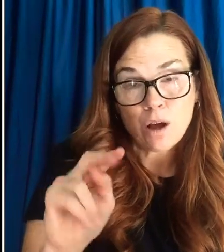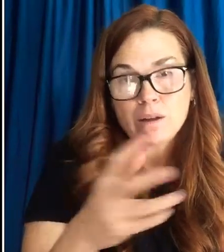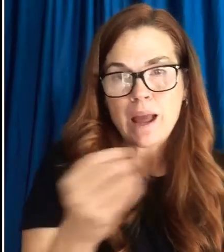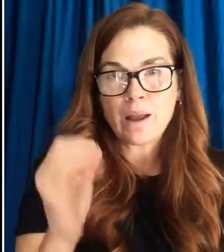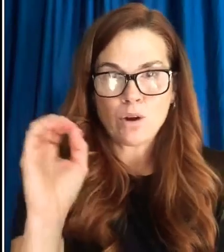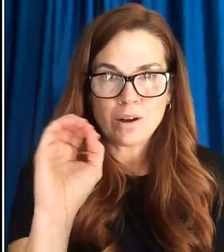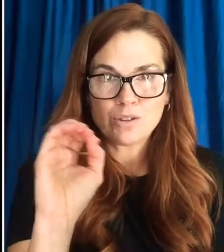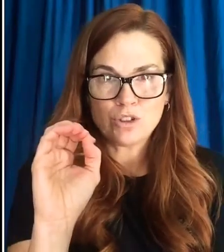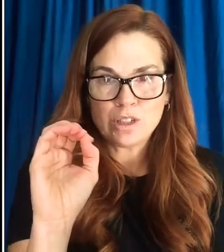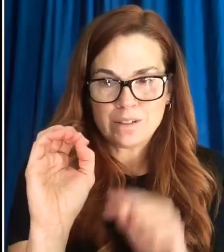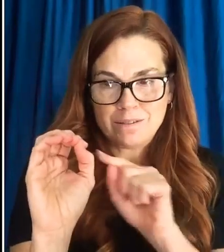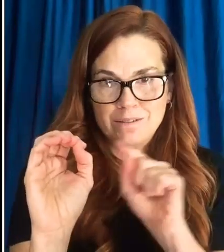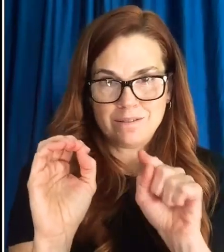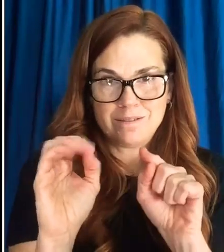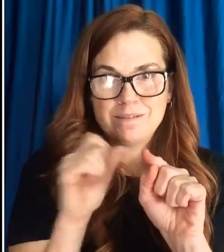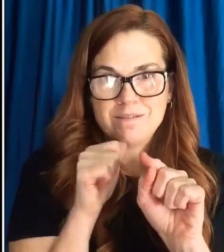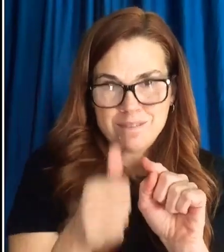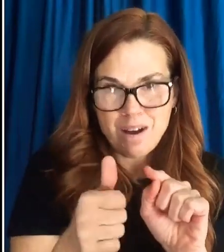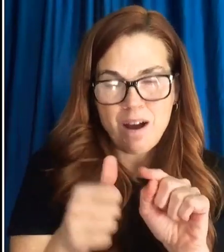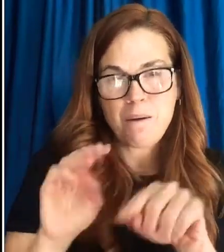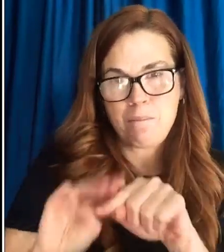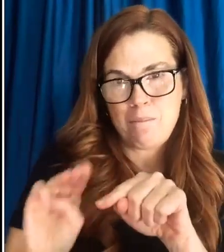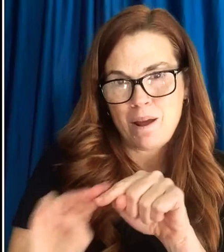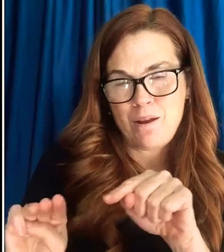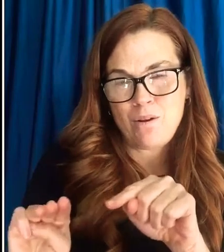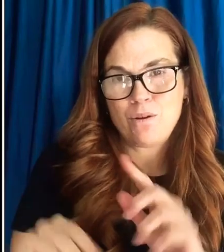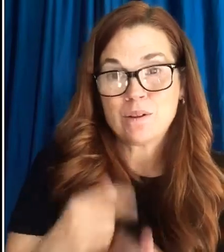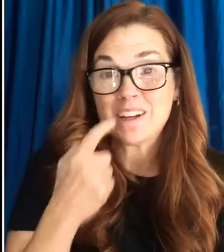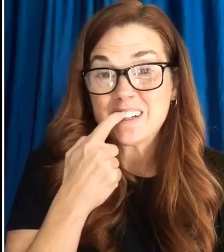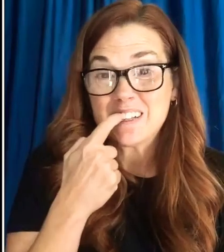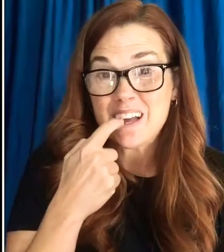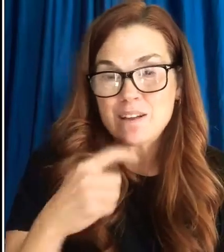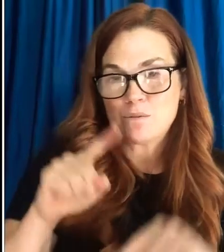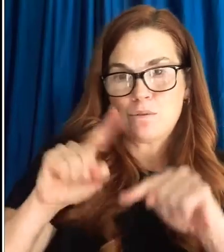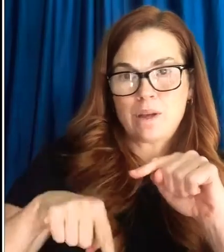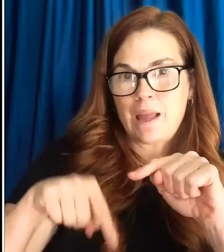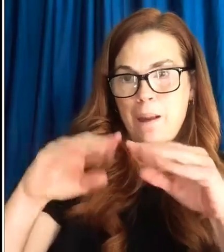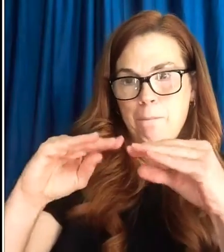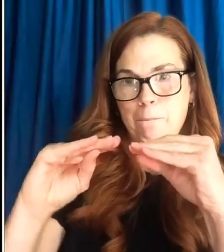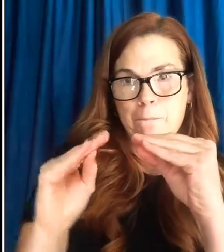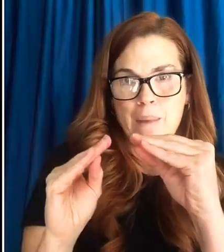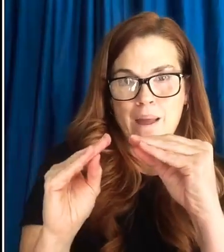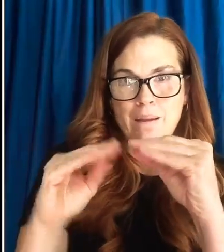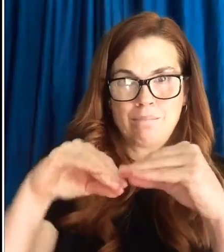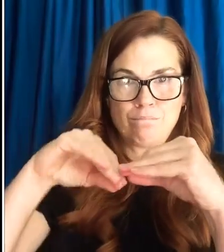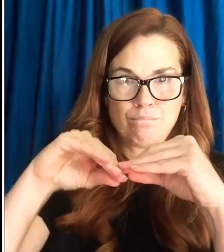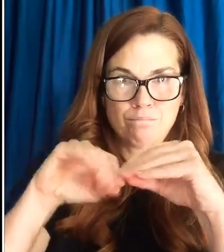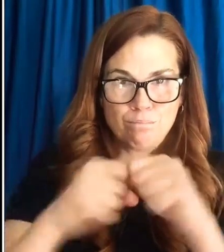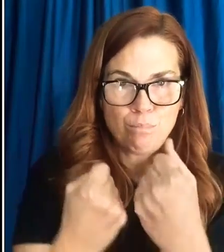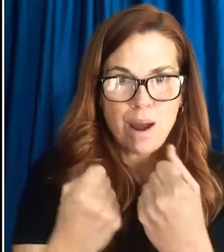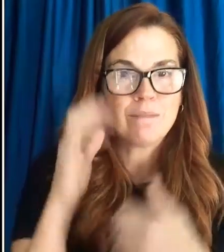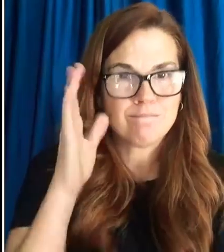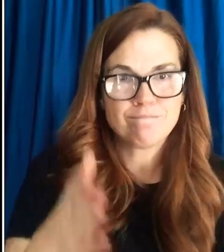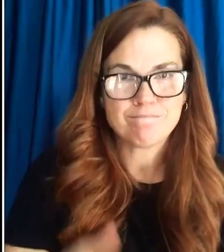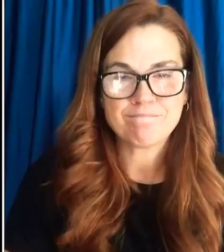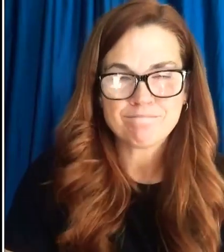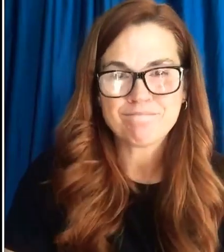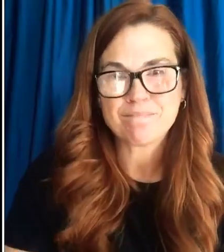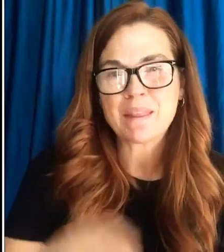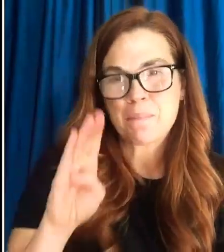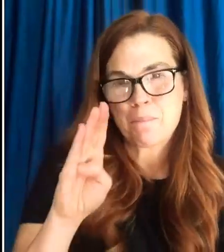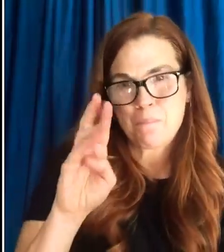and oxygen, both nonmetals. In its solid form, glass cannot bend without shattering. It's very